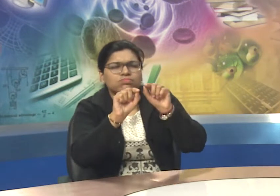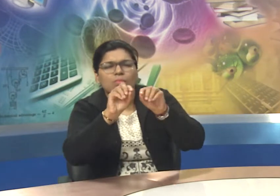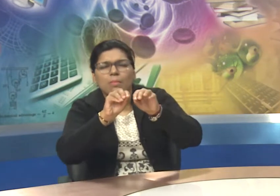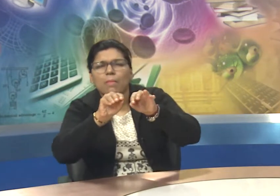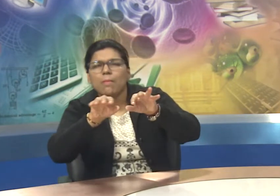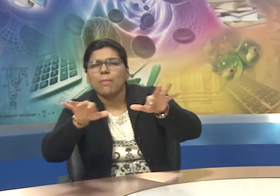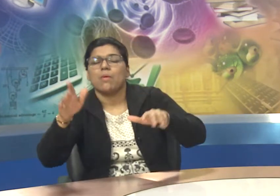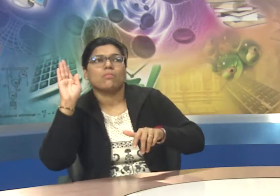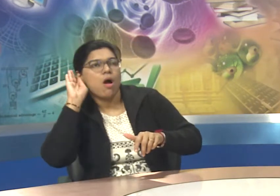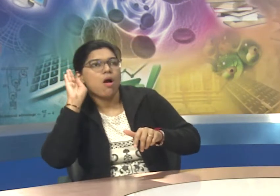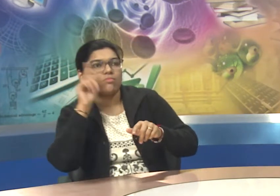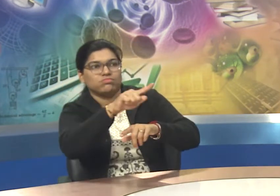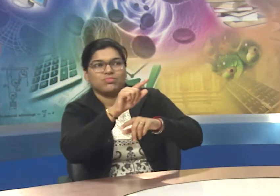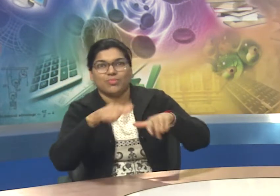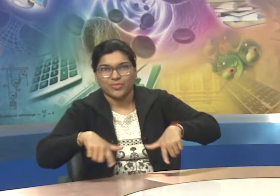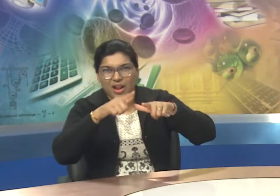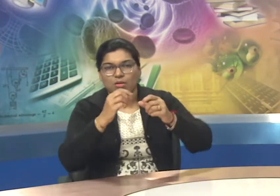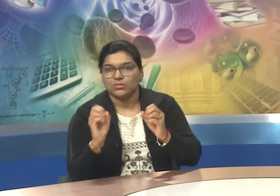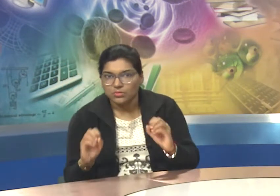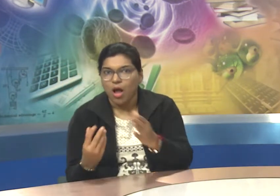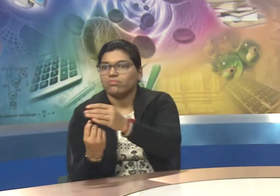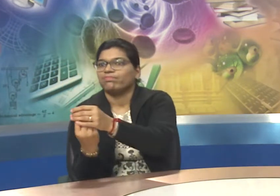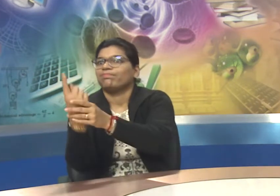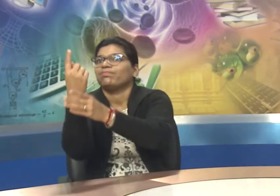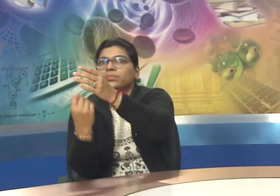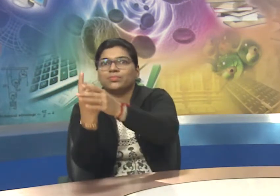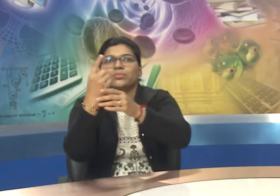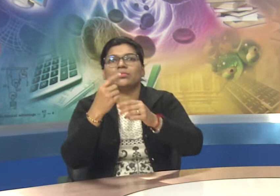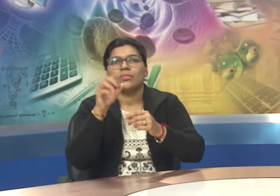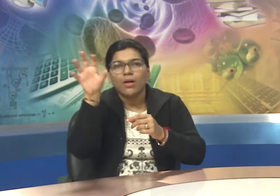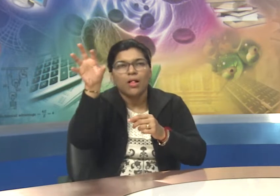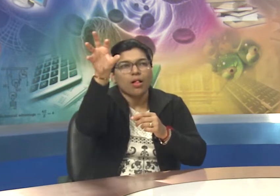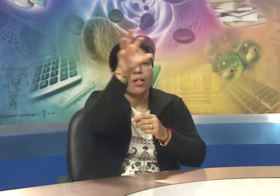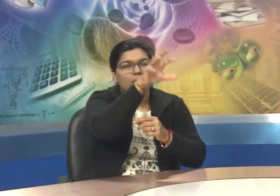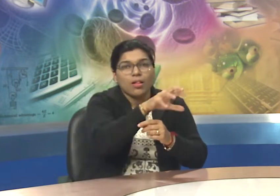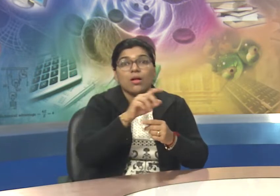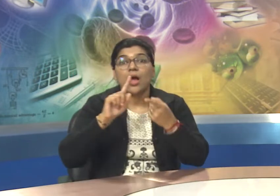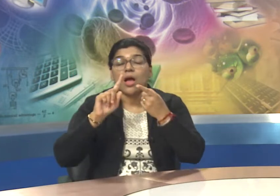for worship or business, and